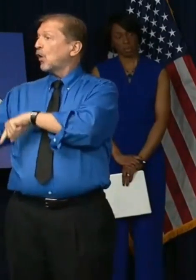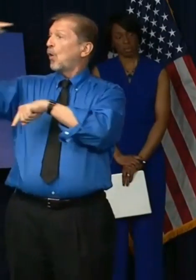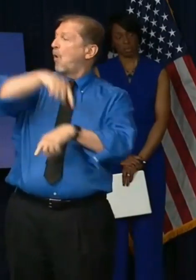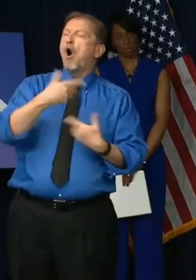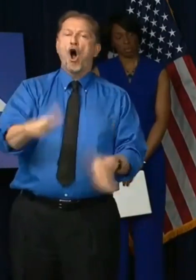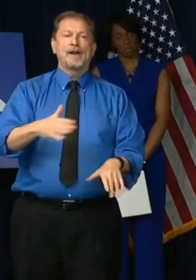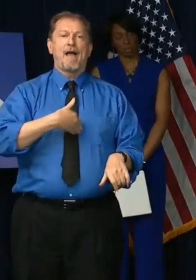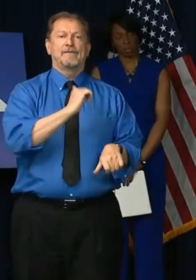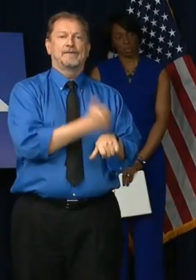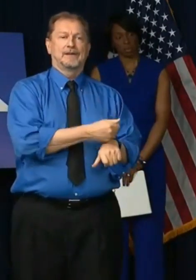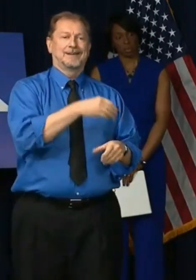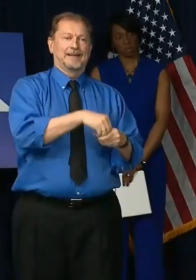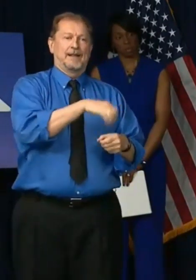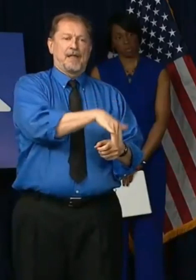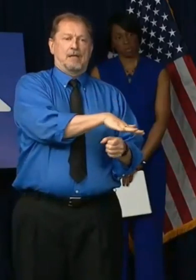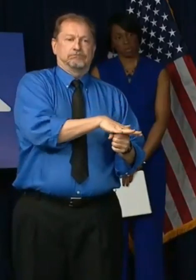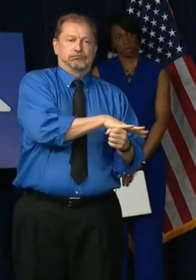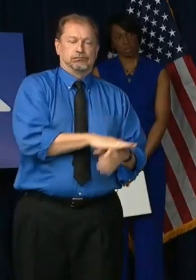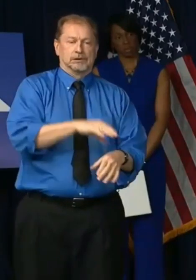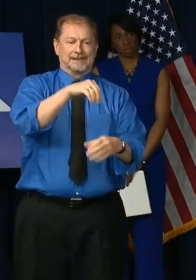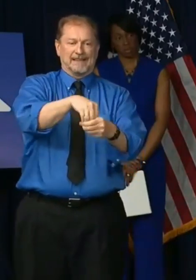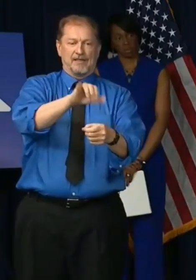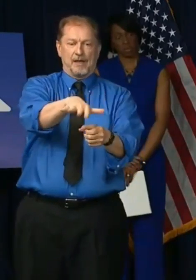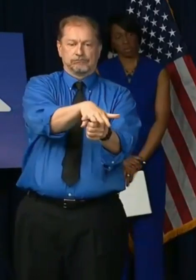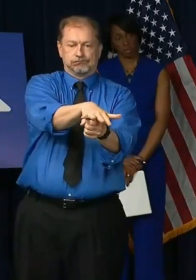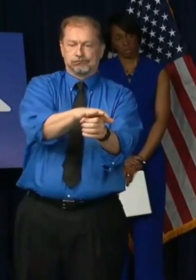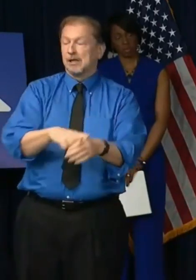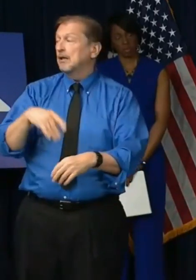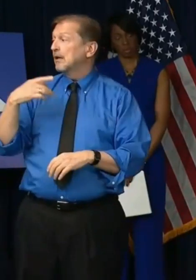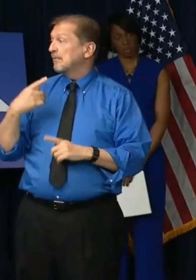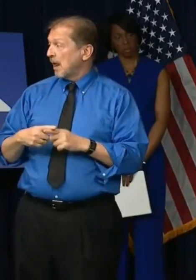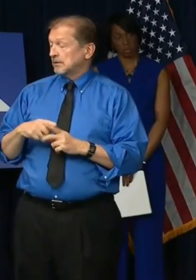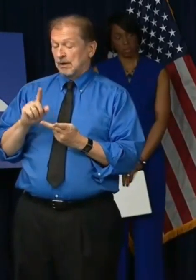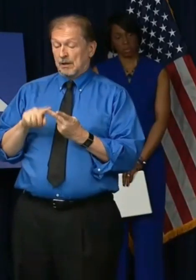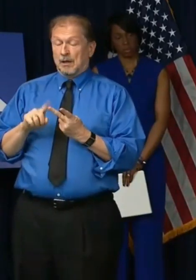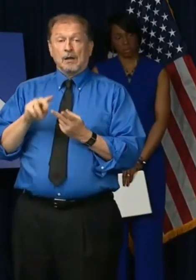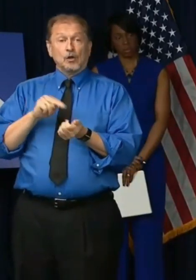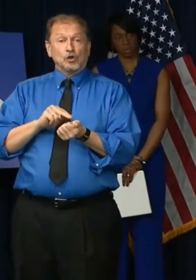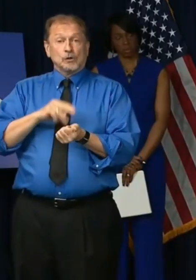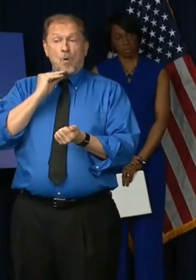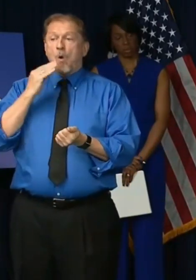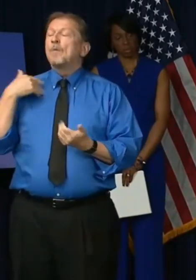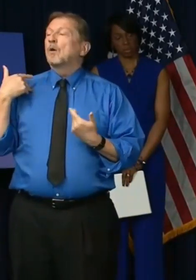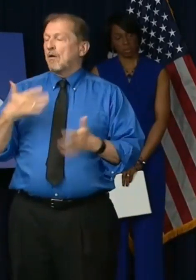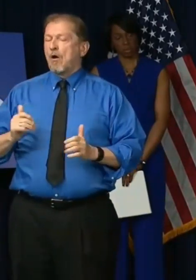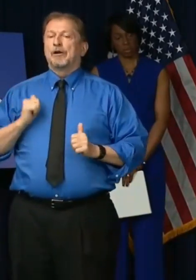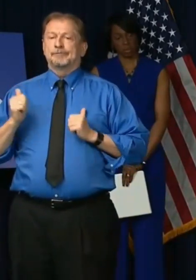I would also add that we are proactively going into the nursing homes in order to get